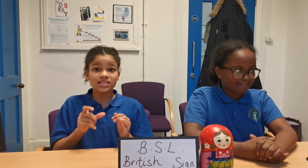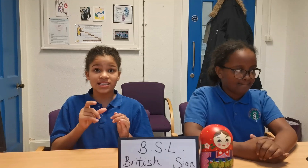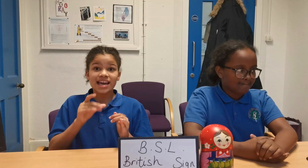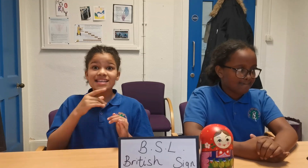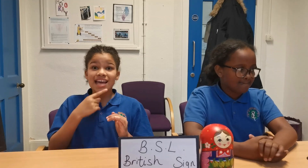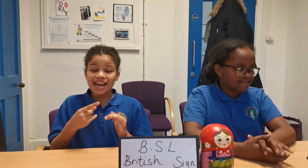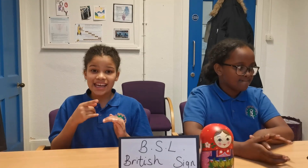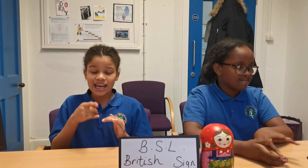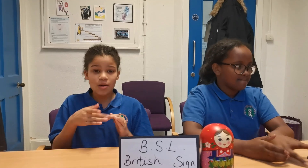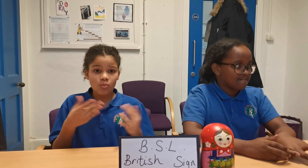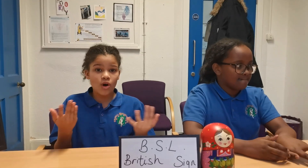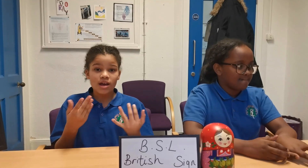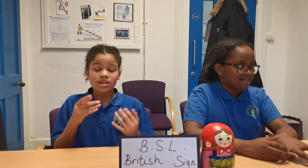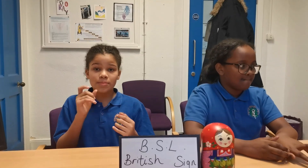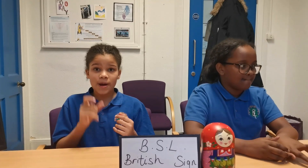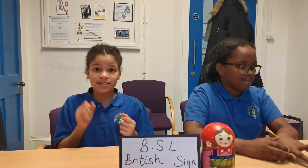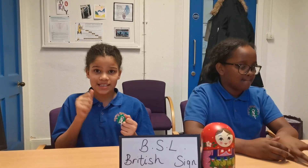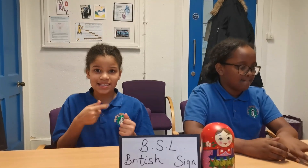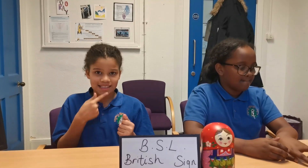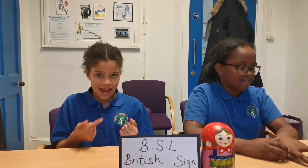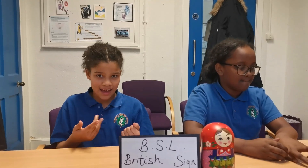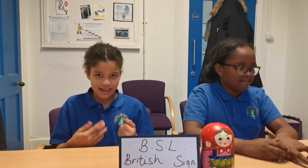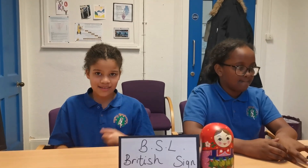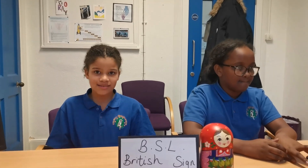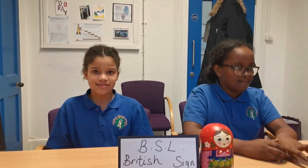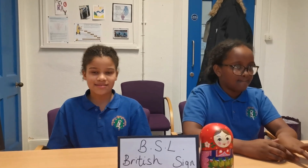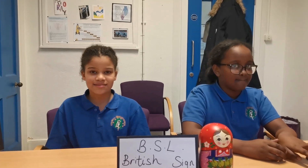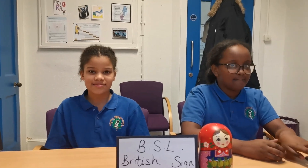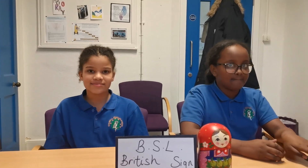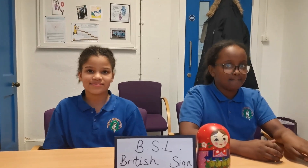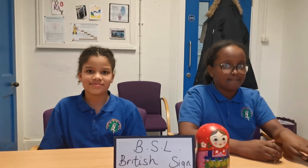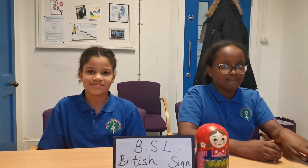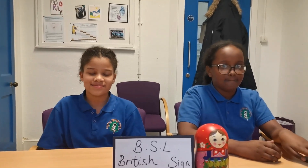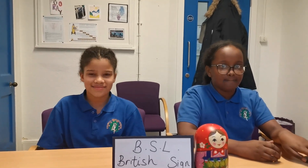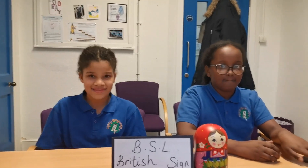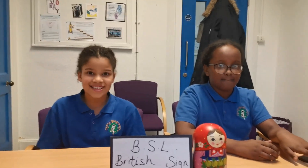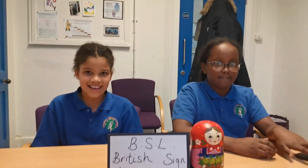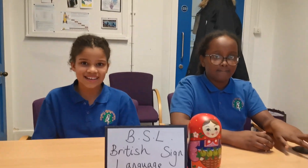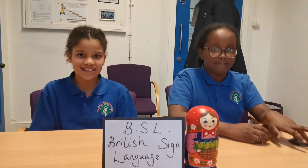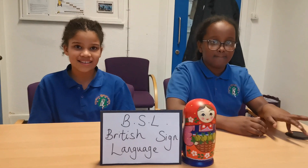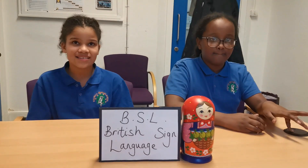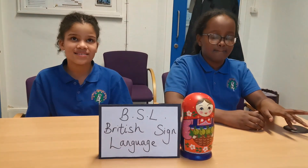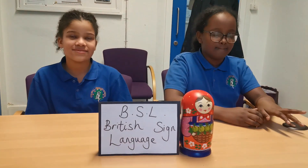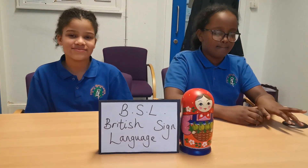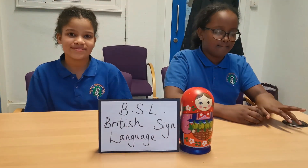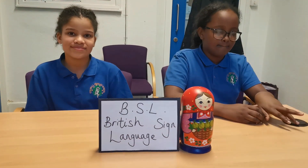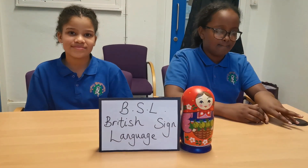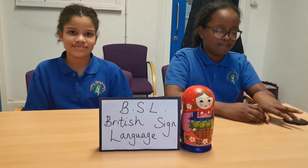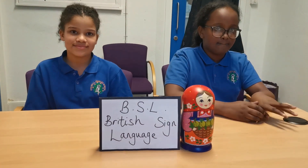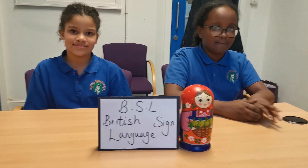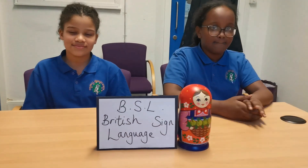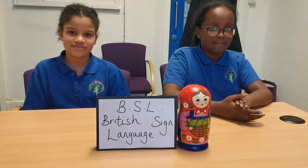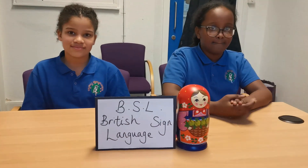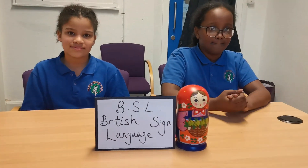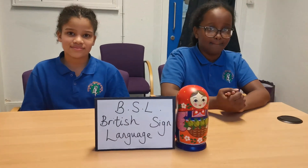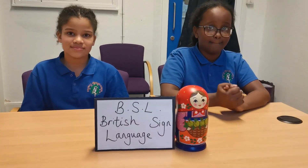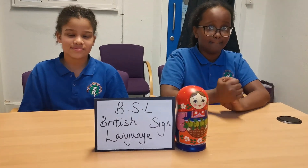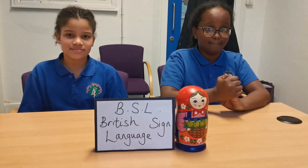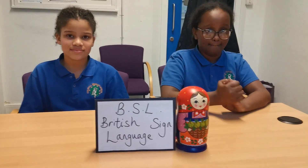person telling him what the person is saying. That's really helpful, isn't it? Yeah. Now, what should people do, Niamh